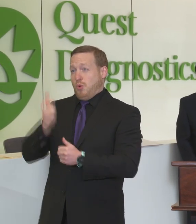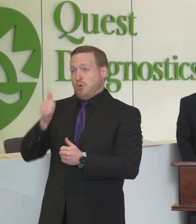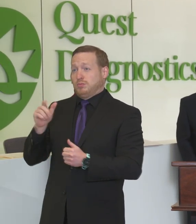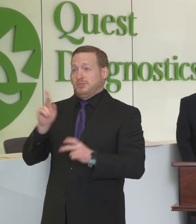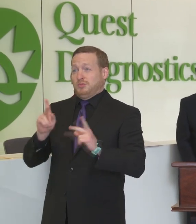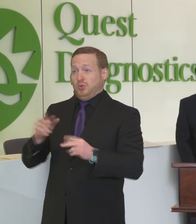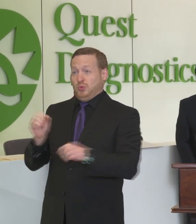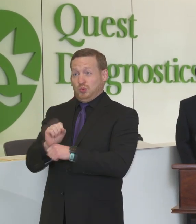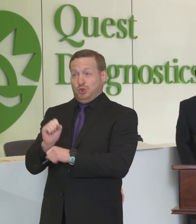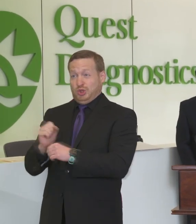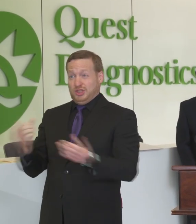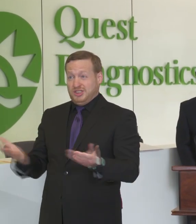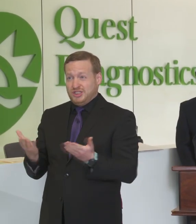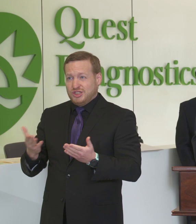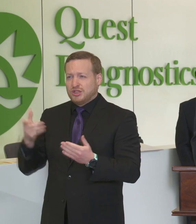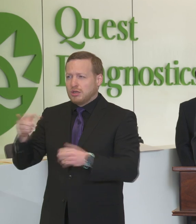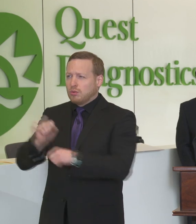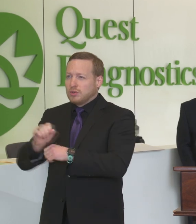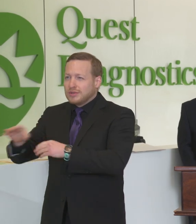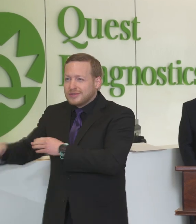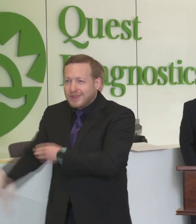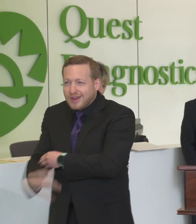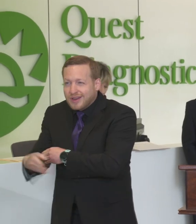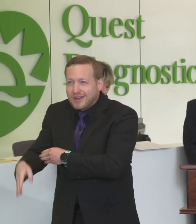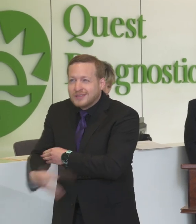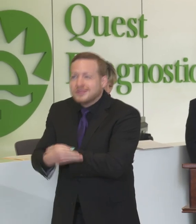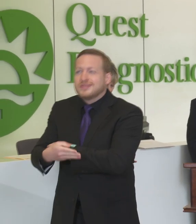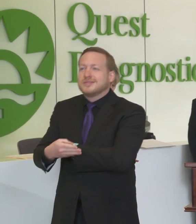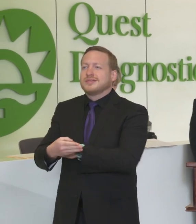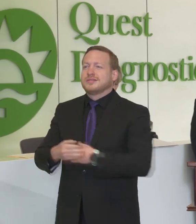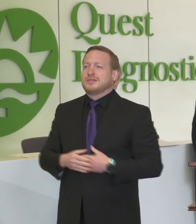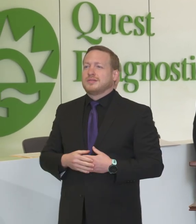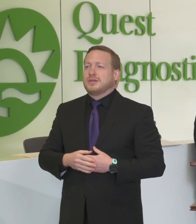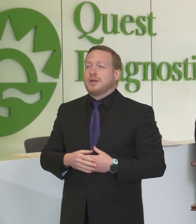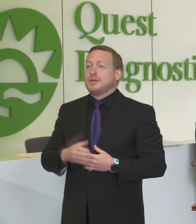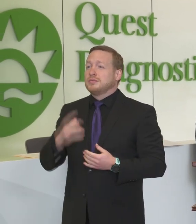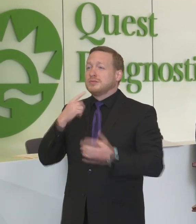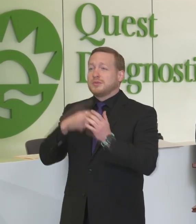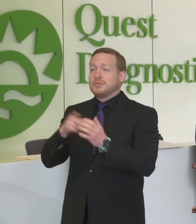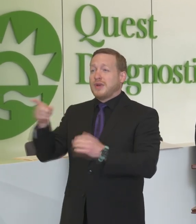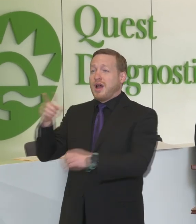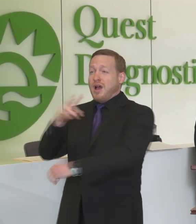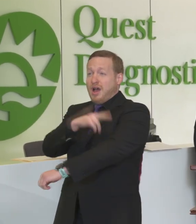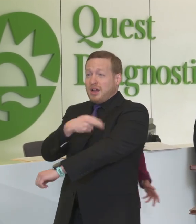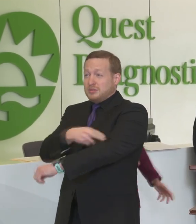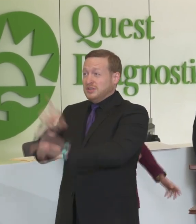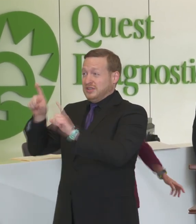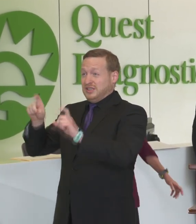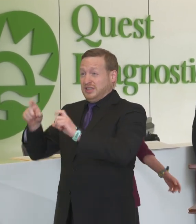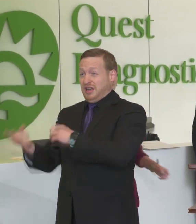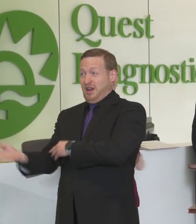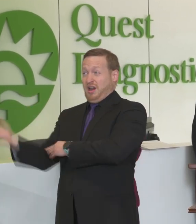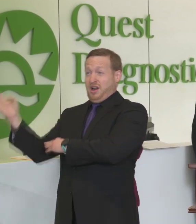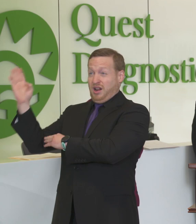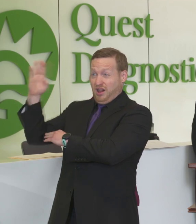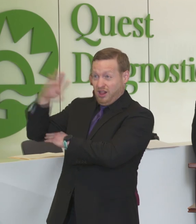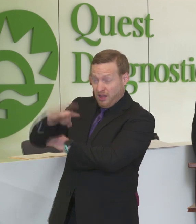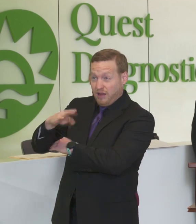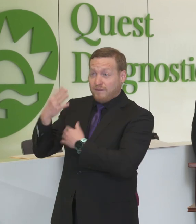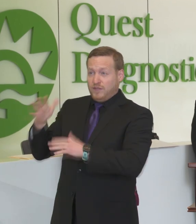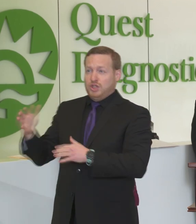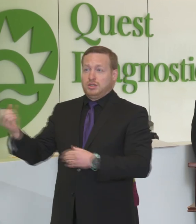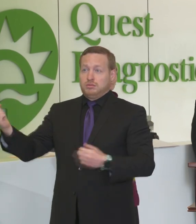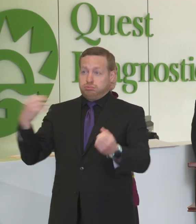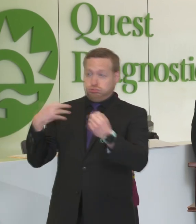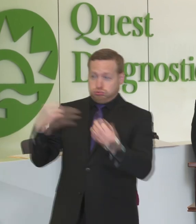hours. Tests come in toward the end of the day as clinicians over the course of the day issue orders, and then this place hums